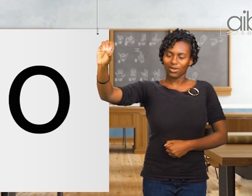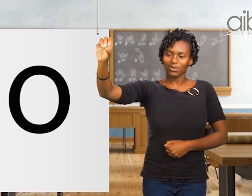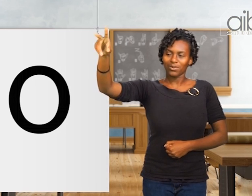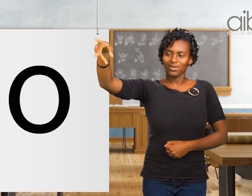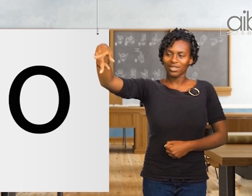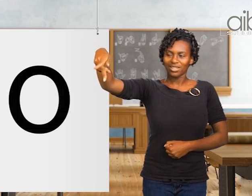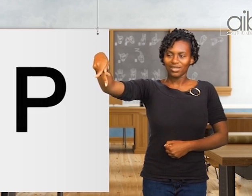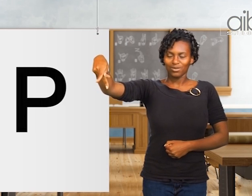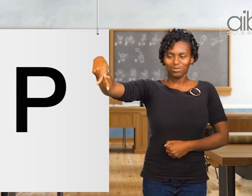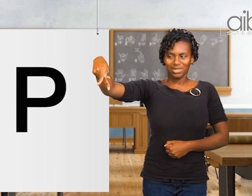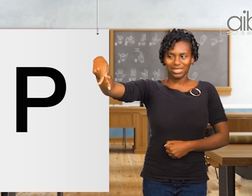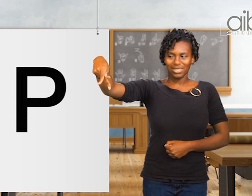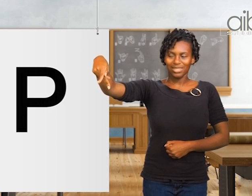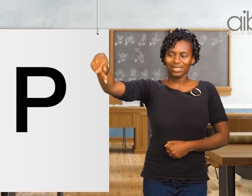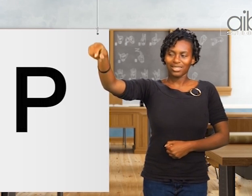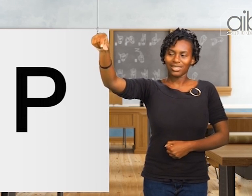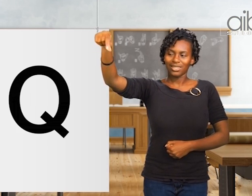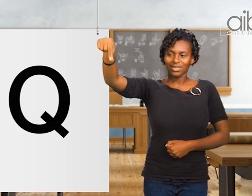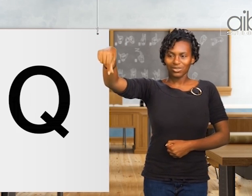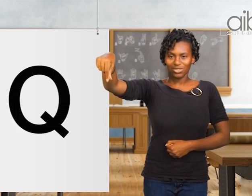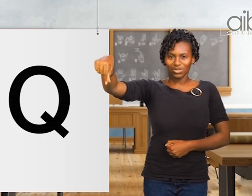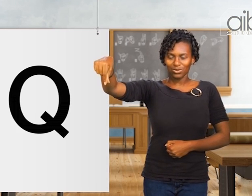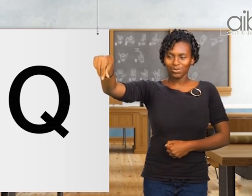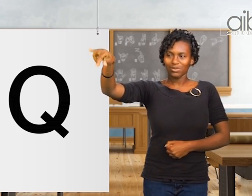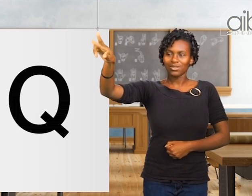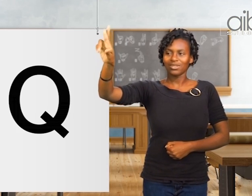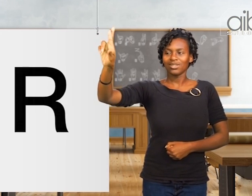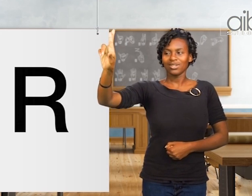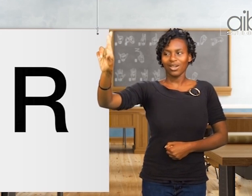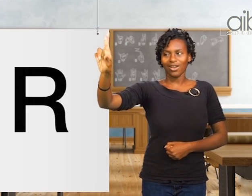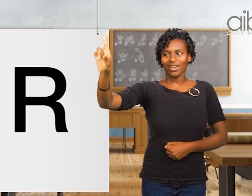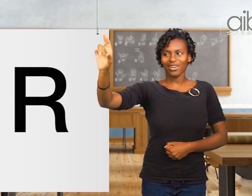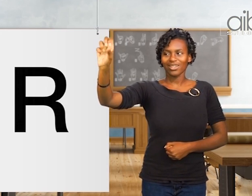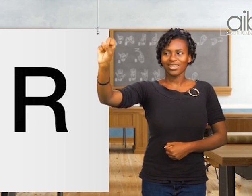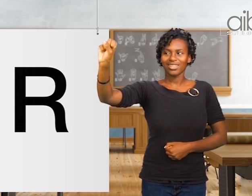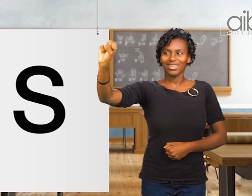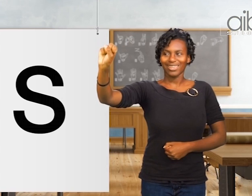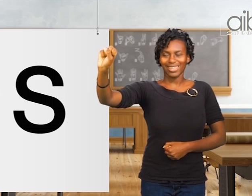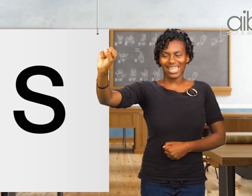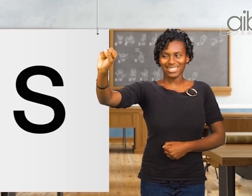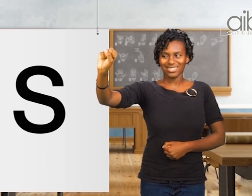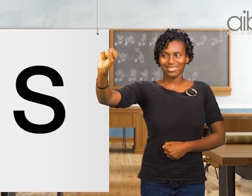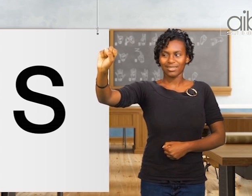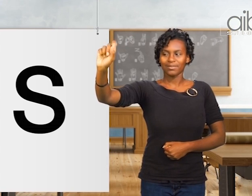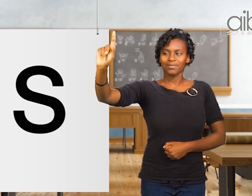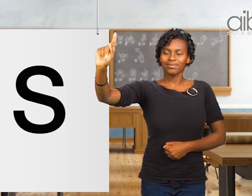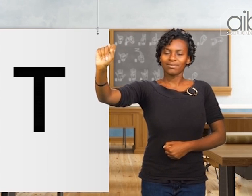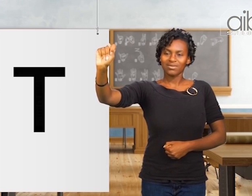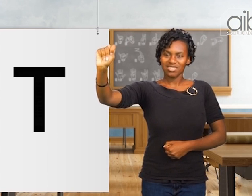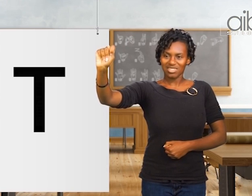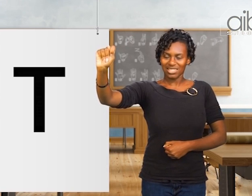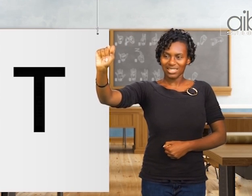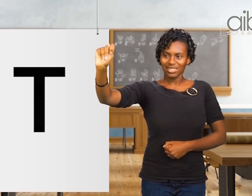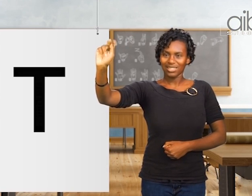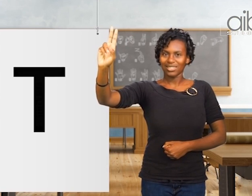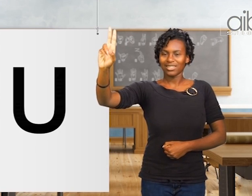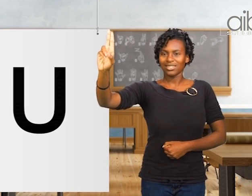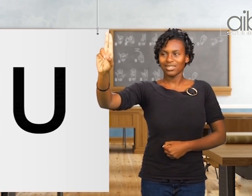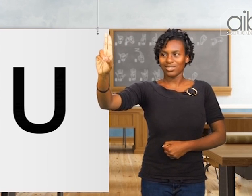O, P, Q, R, S, T,